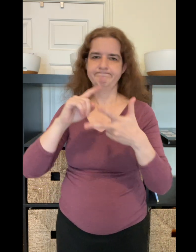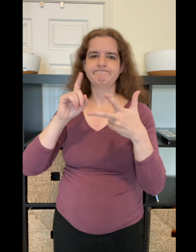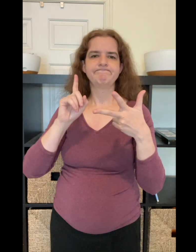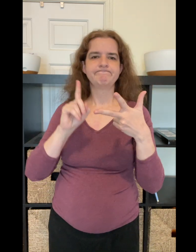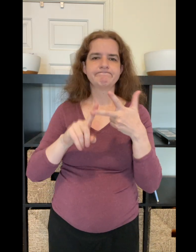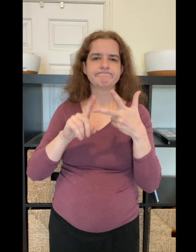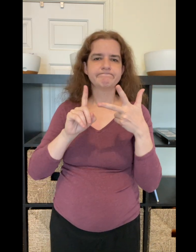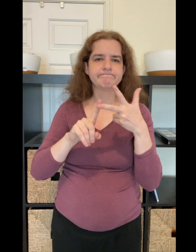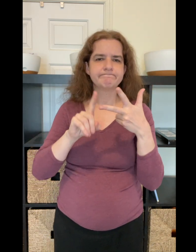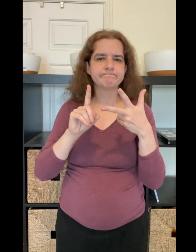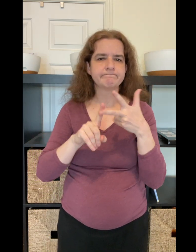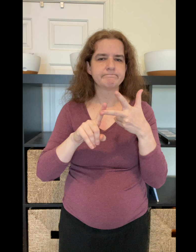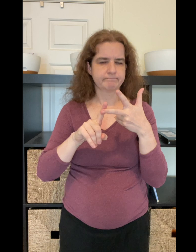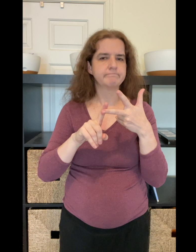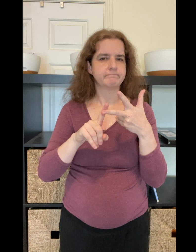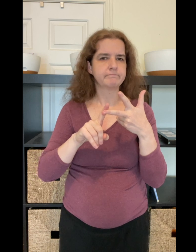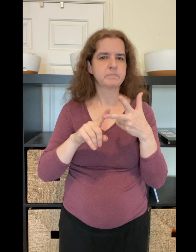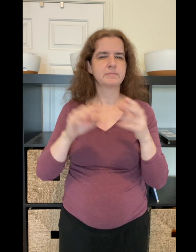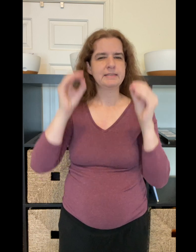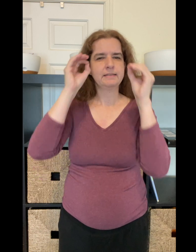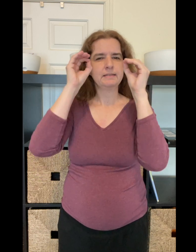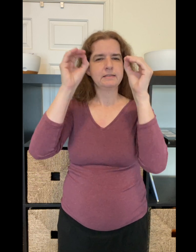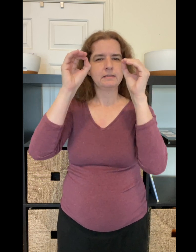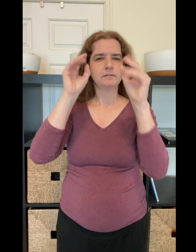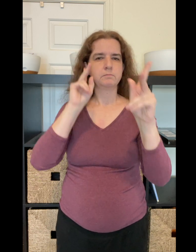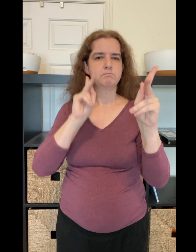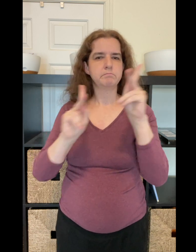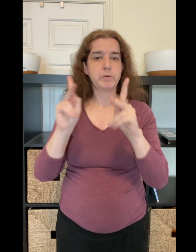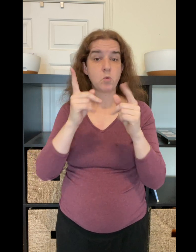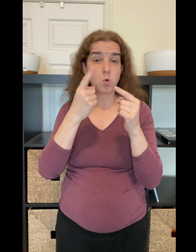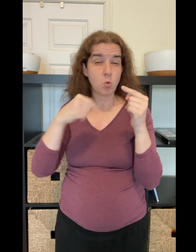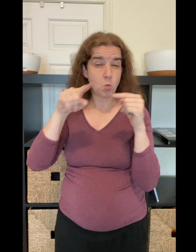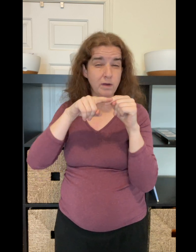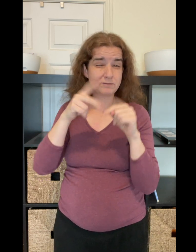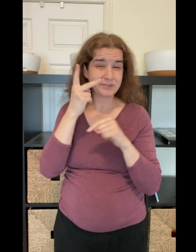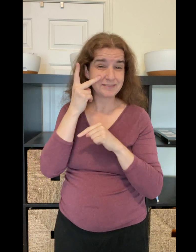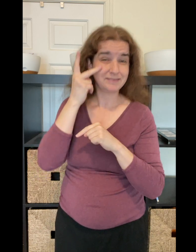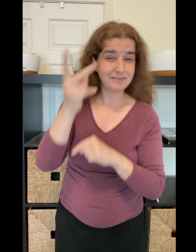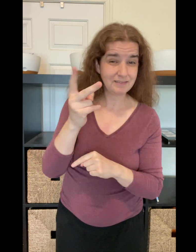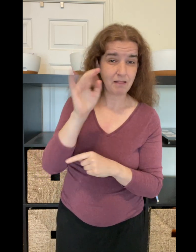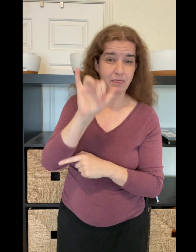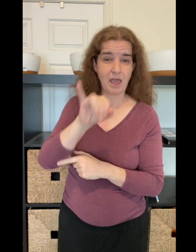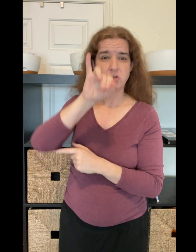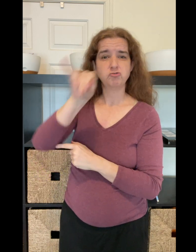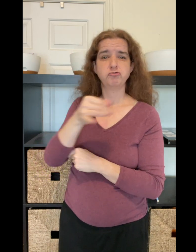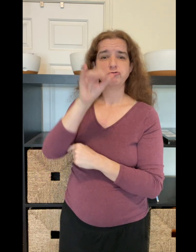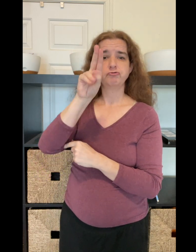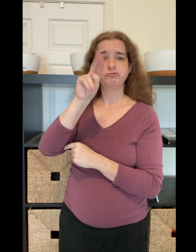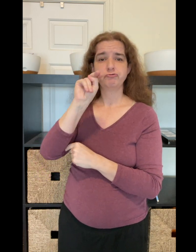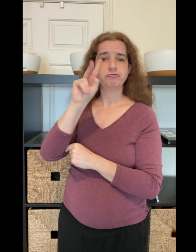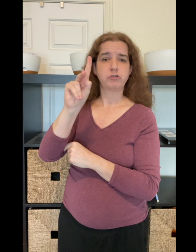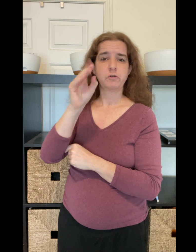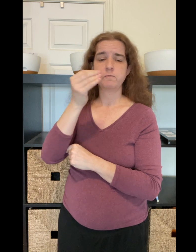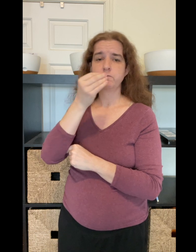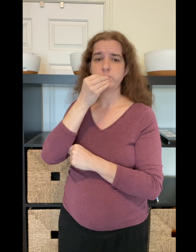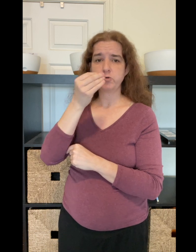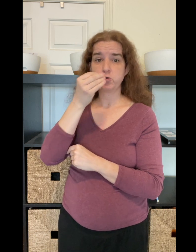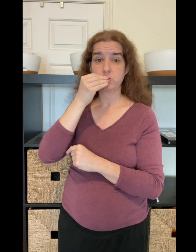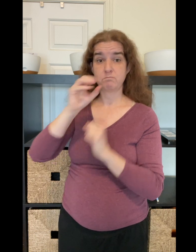90s. So this third thing would be to teach people, when you see that junk